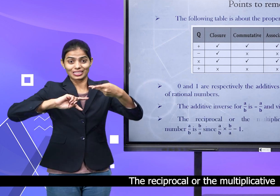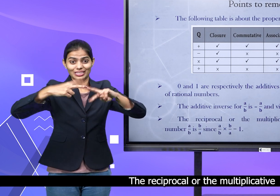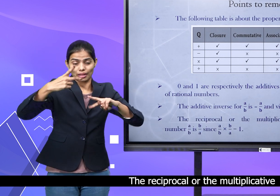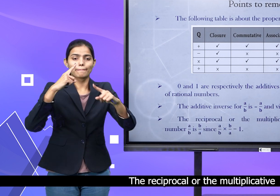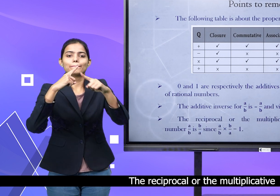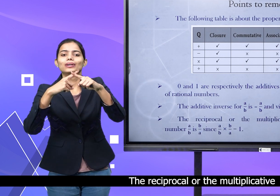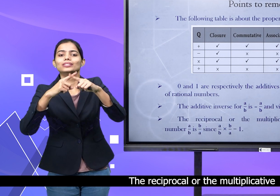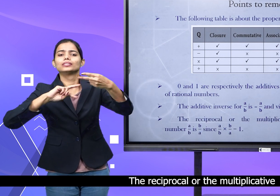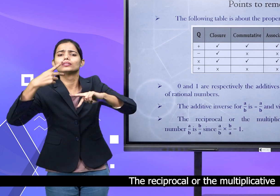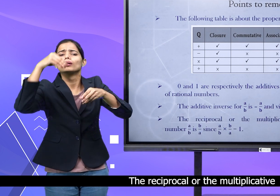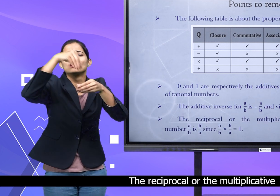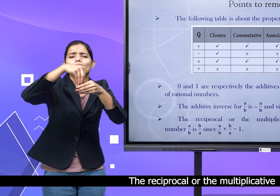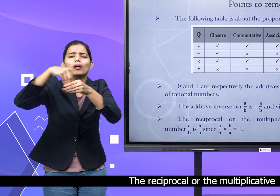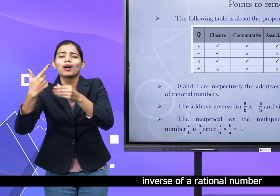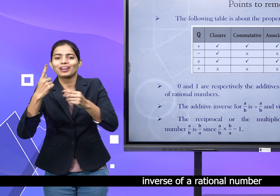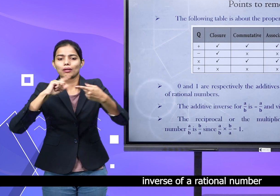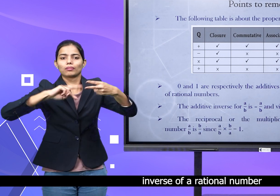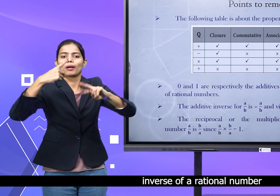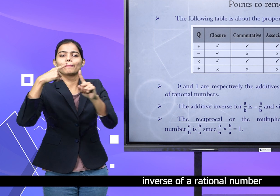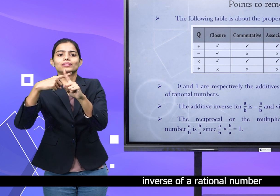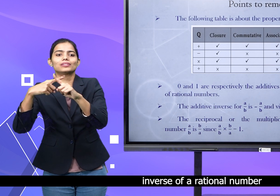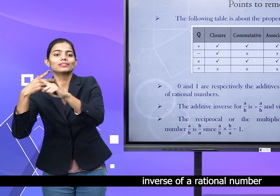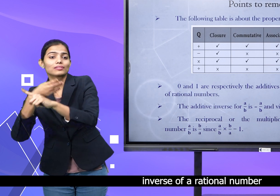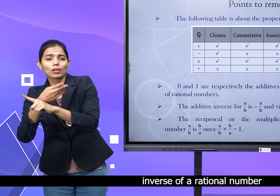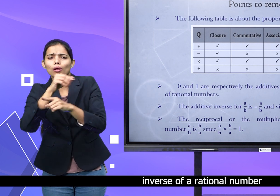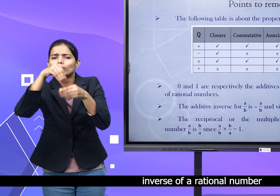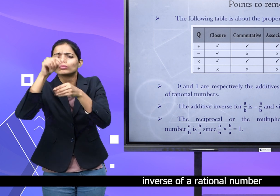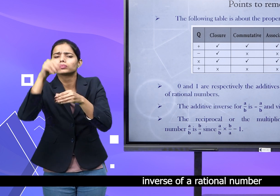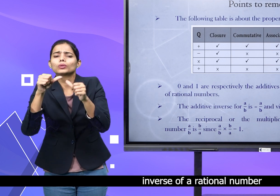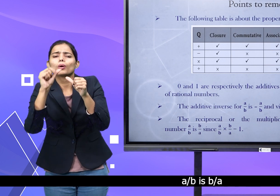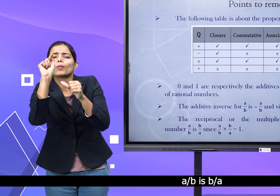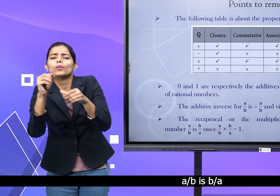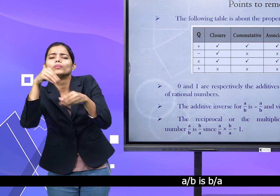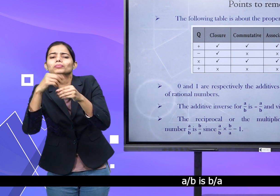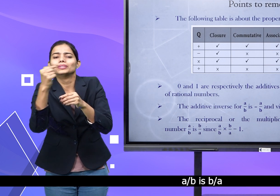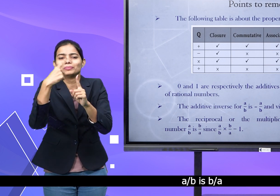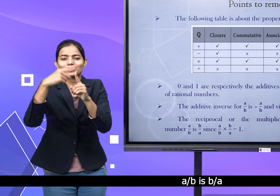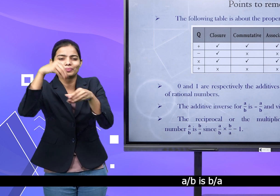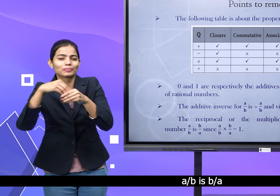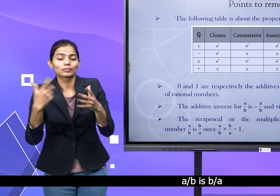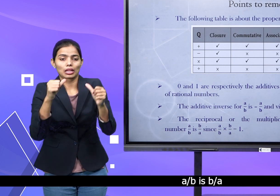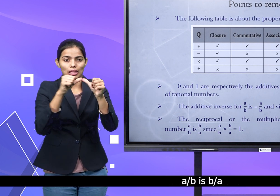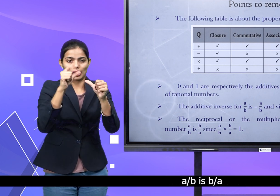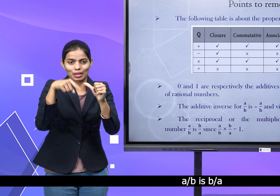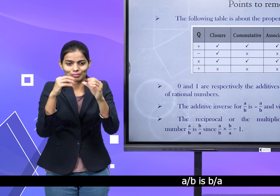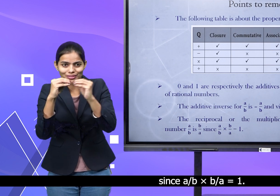The reciprocal of the multiplicative inverse of a rational number A by B is B by A,